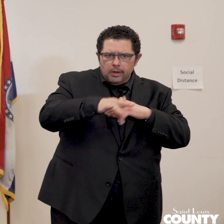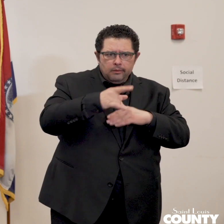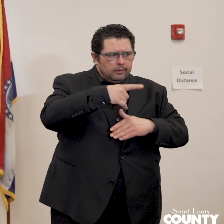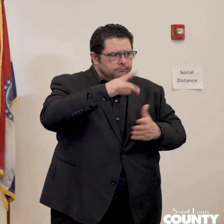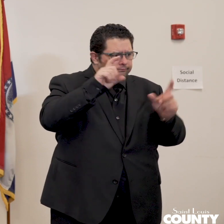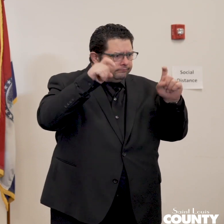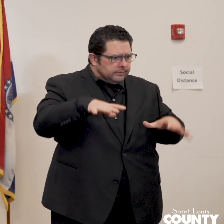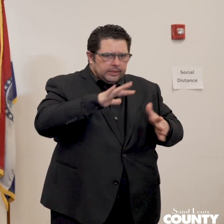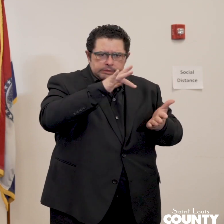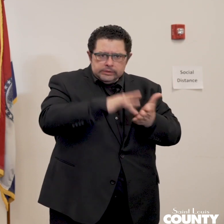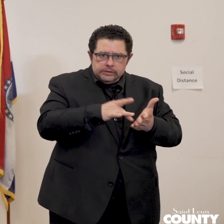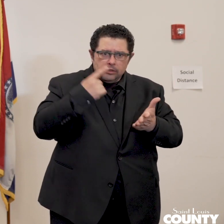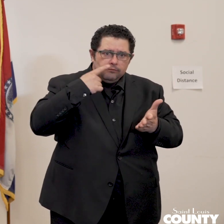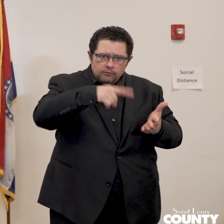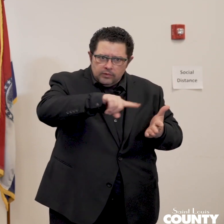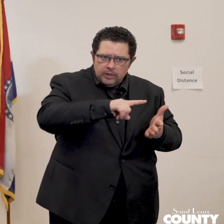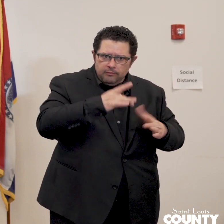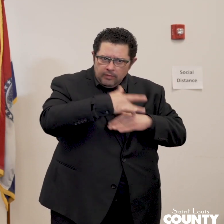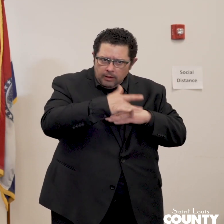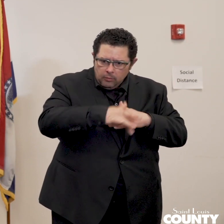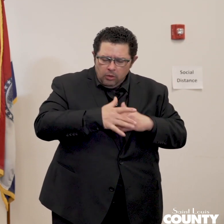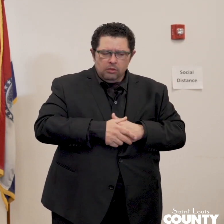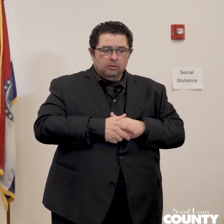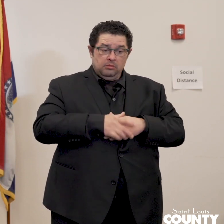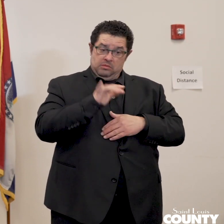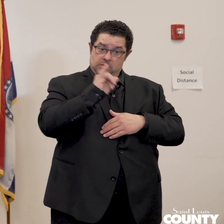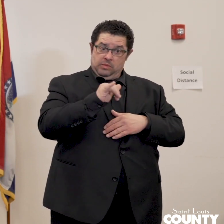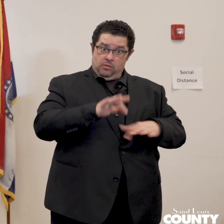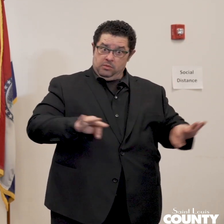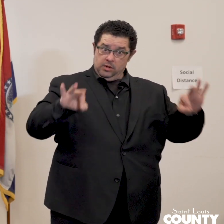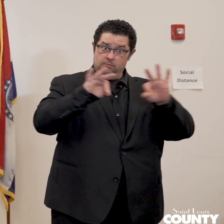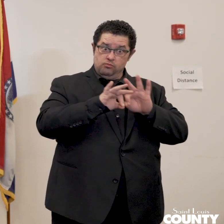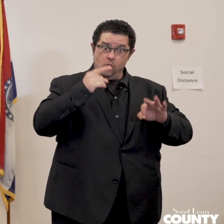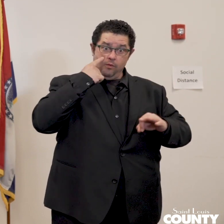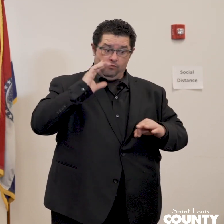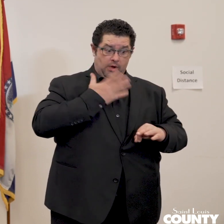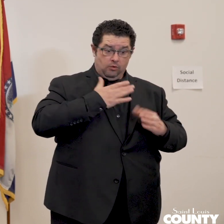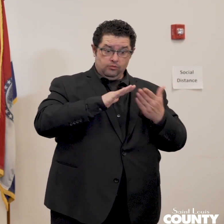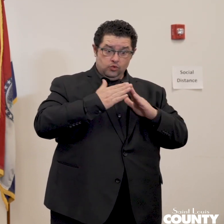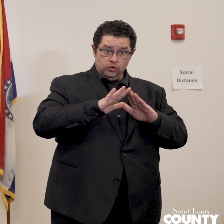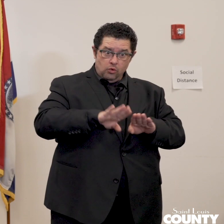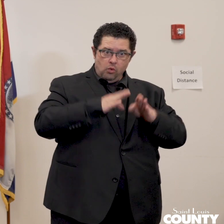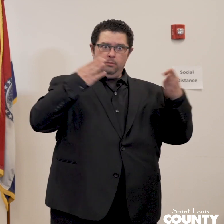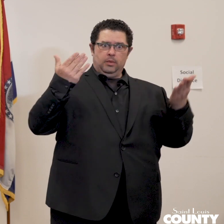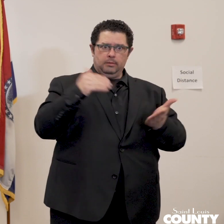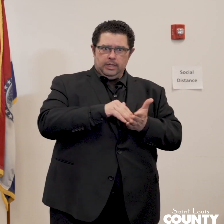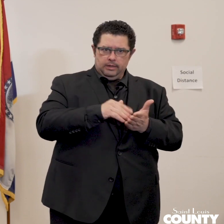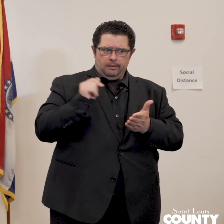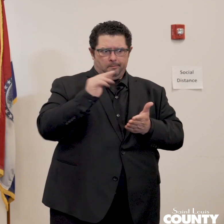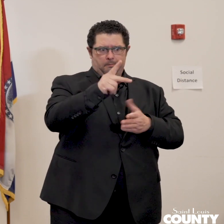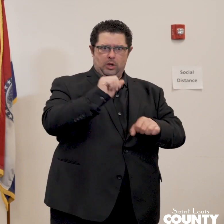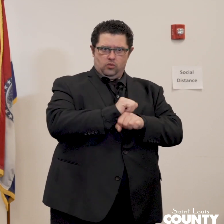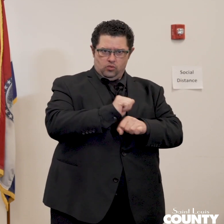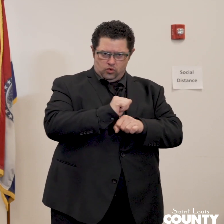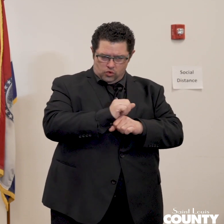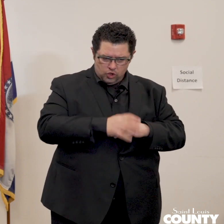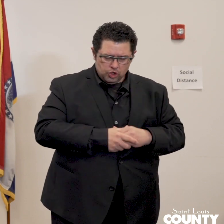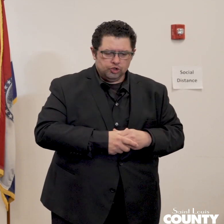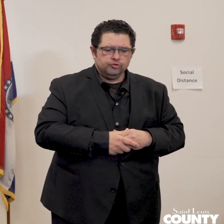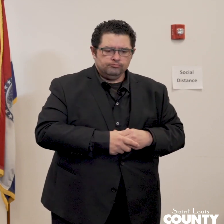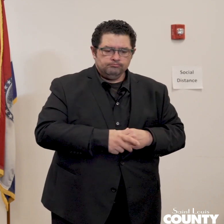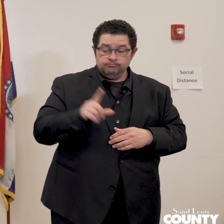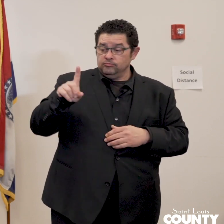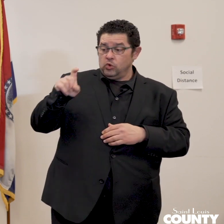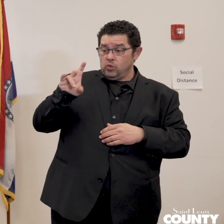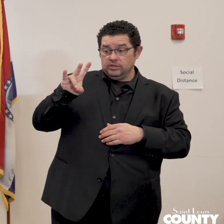demand will allow us to pivot towards reopening our communities and getting people back to work. With this CARES Act grant,